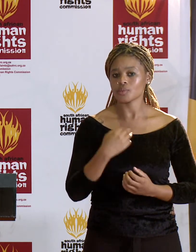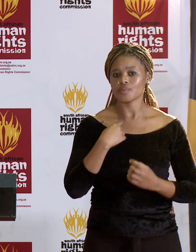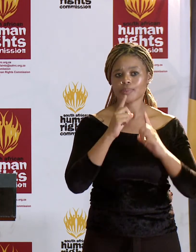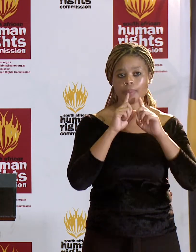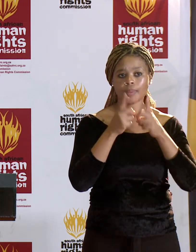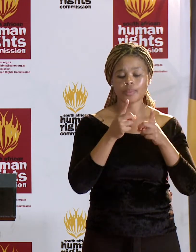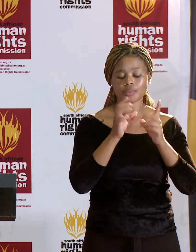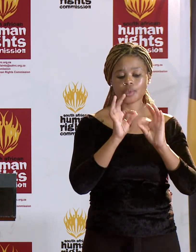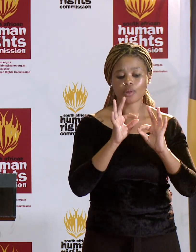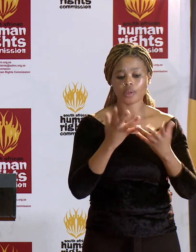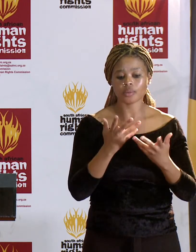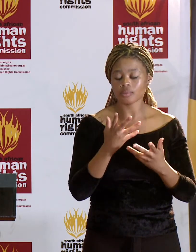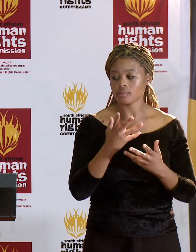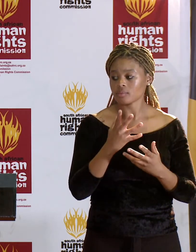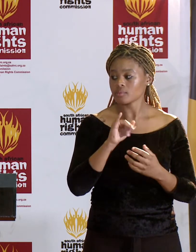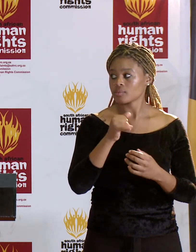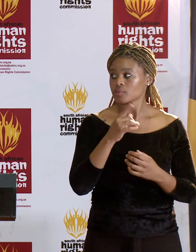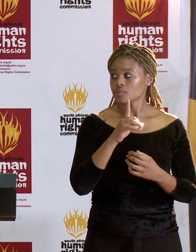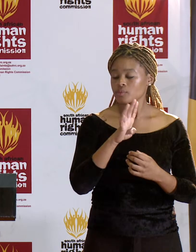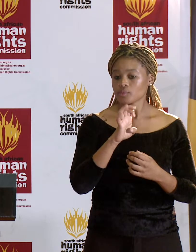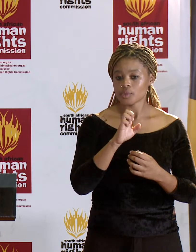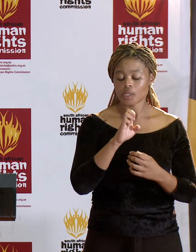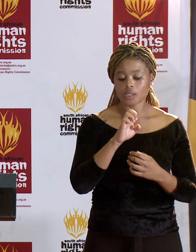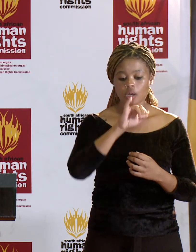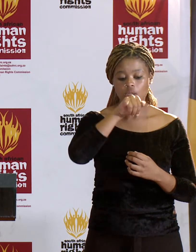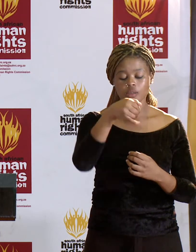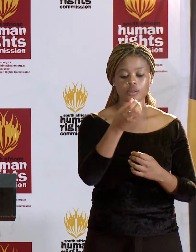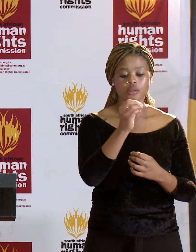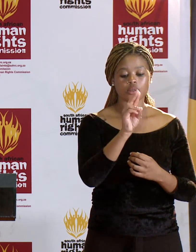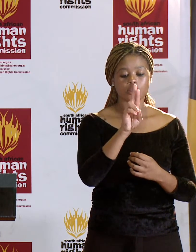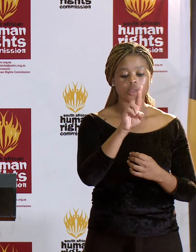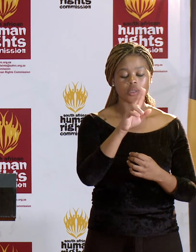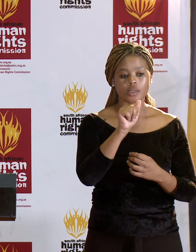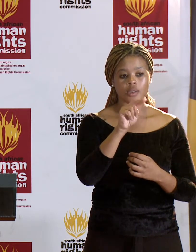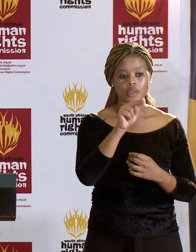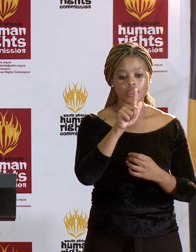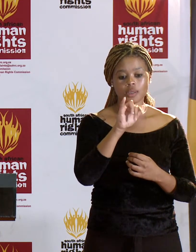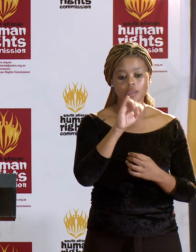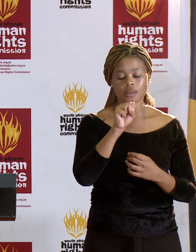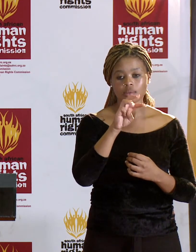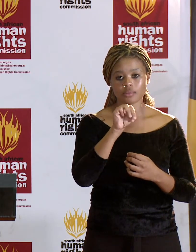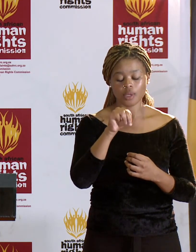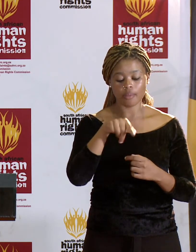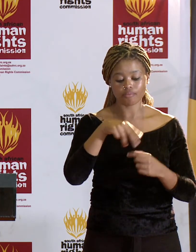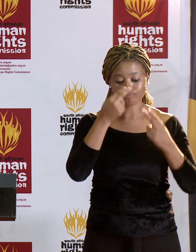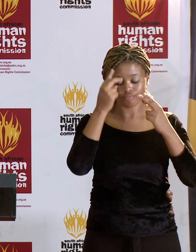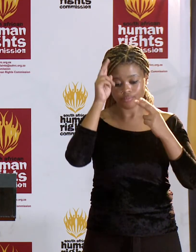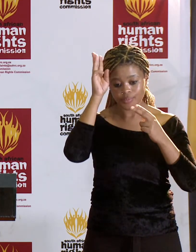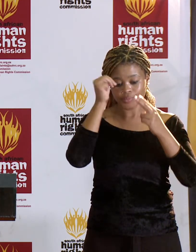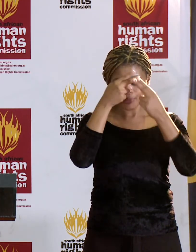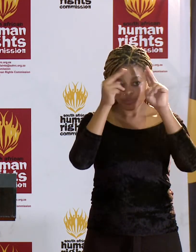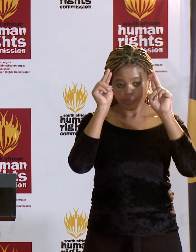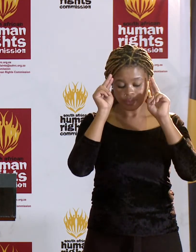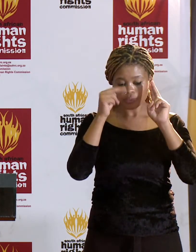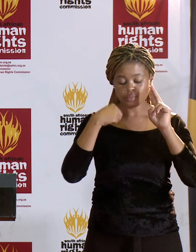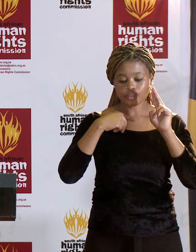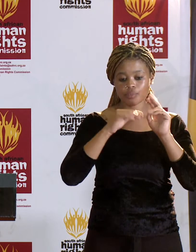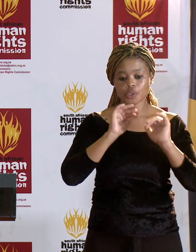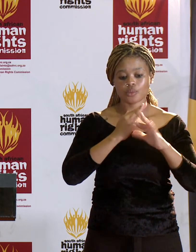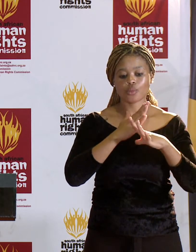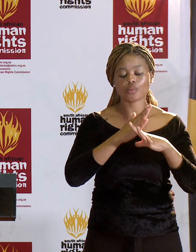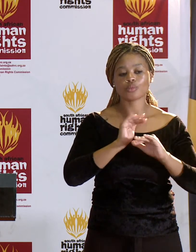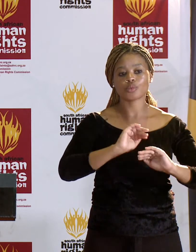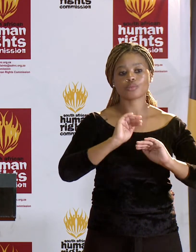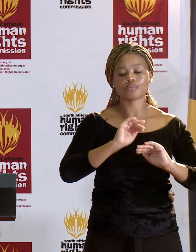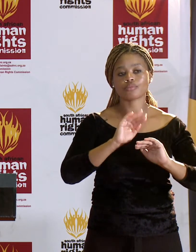correctly. Jude lectures journalism and new media at Nelson Mandela University, where he works to educate the next generation